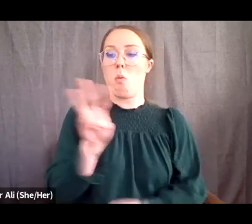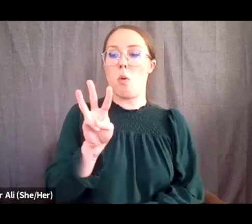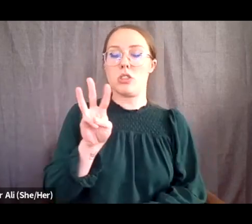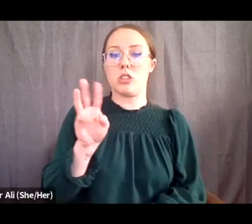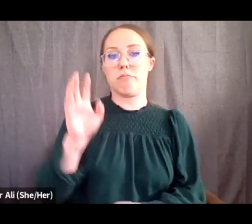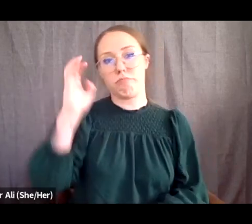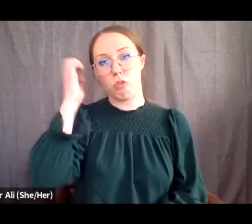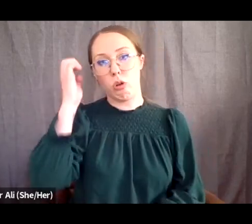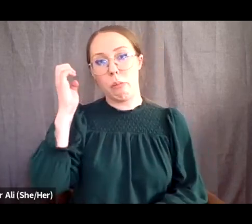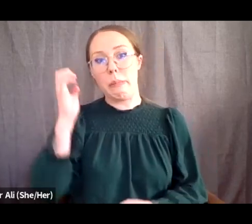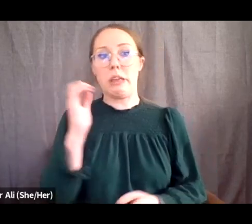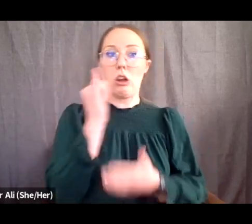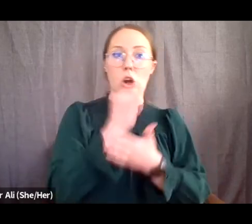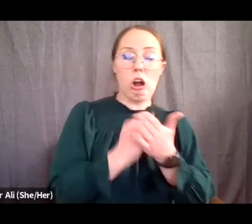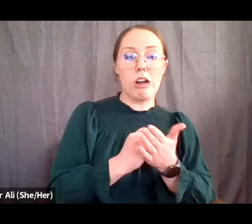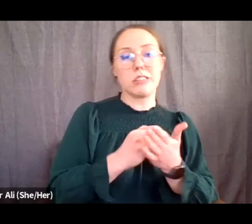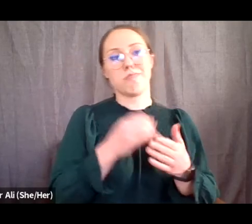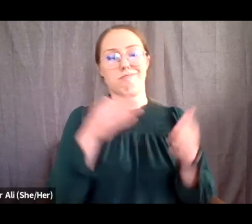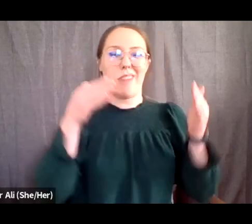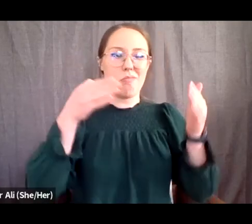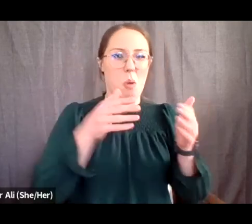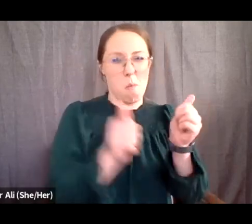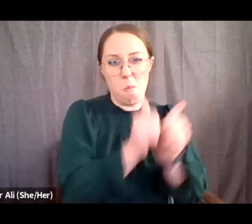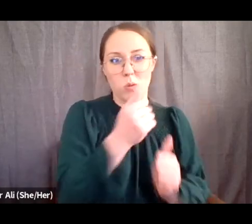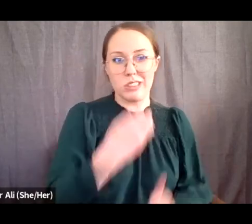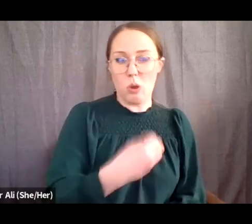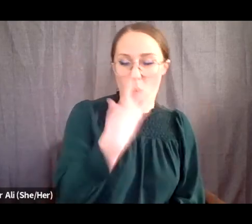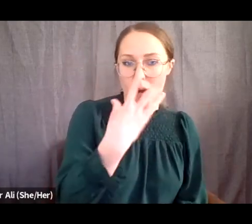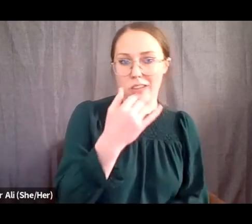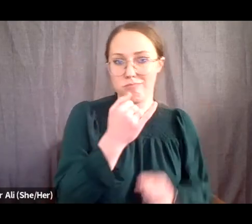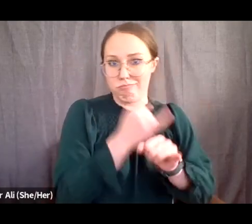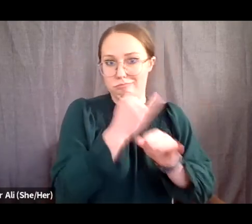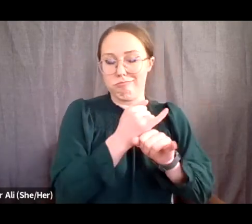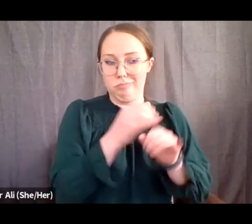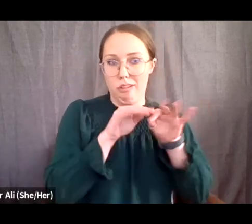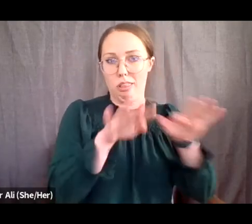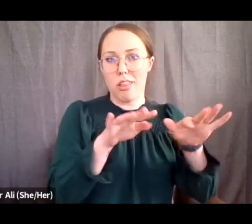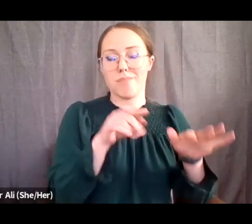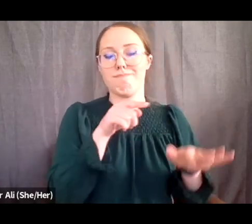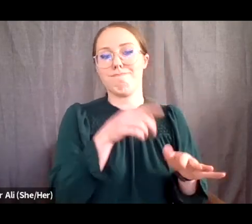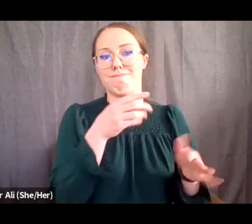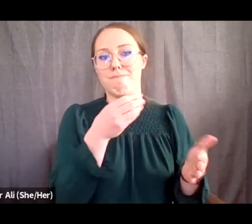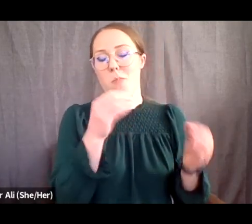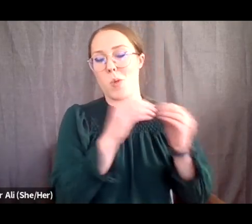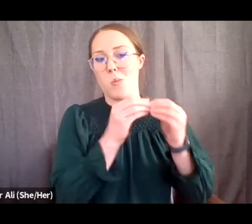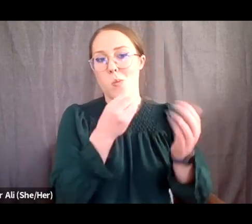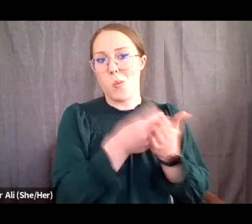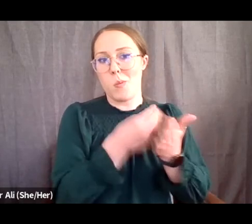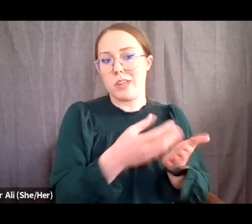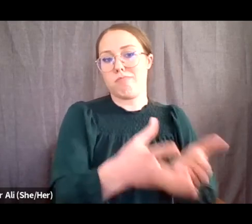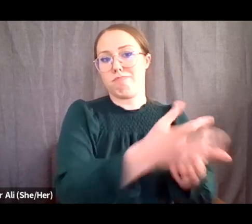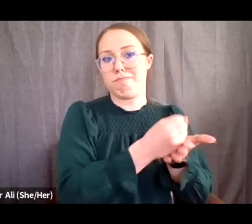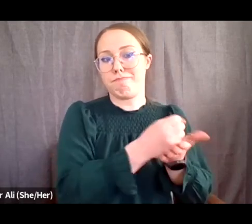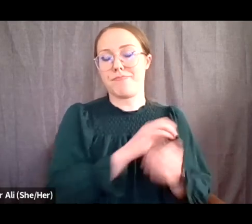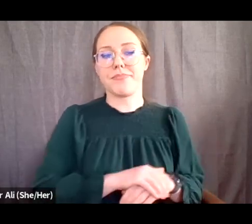upper income, predominantly white audiences, fare much better. Many institutions across the nation